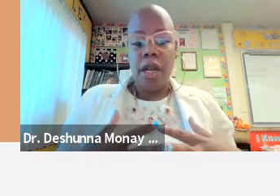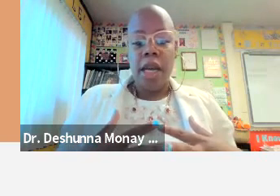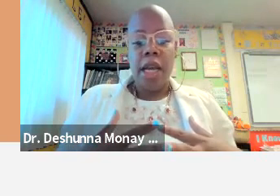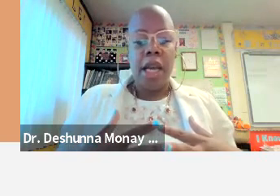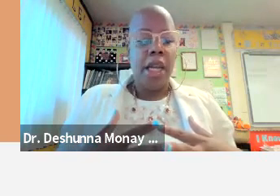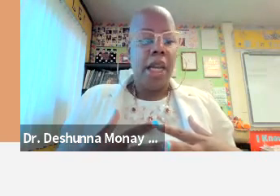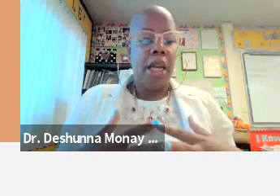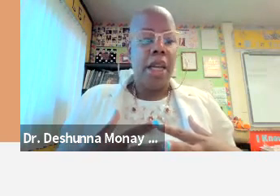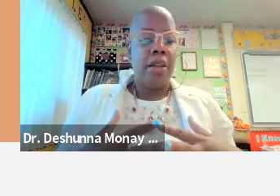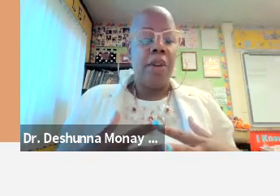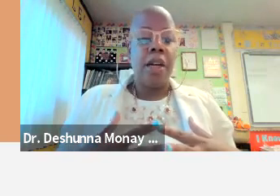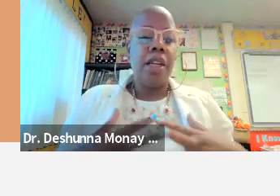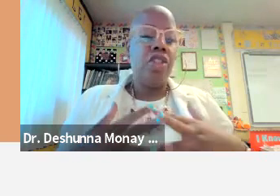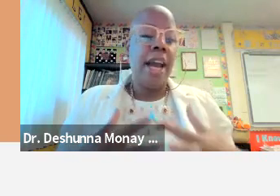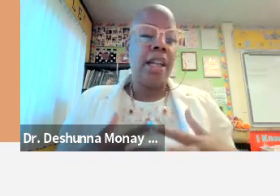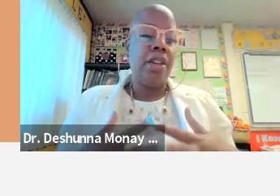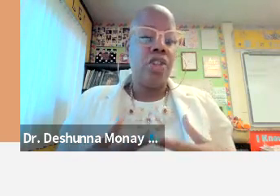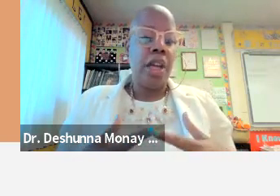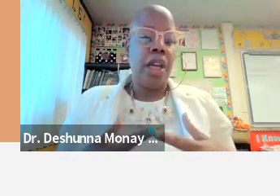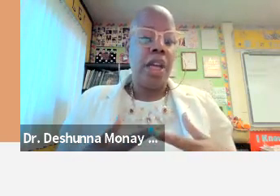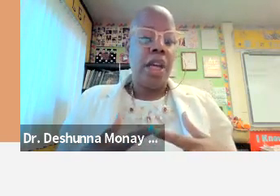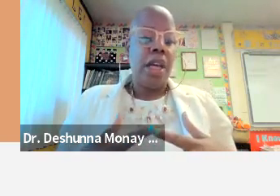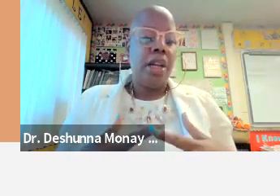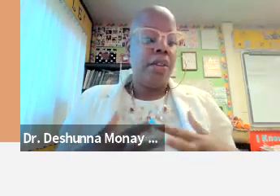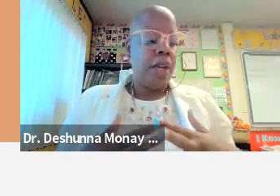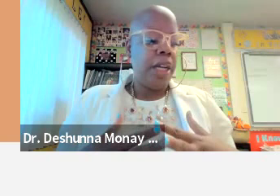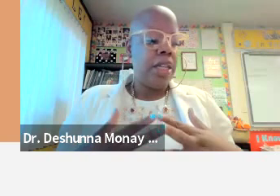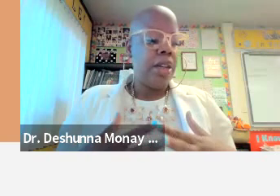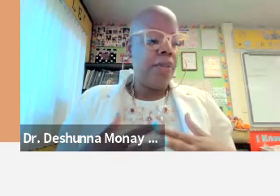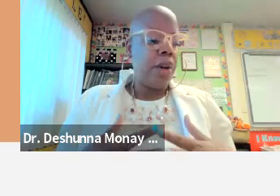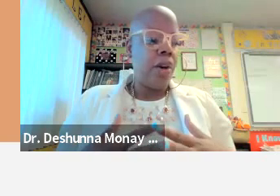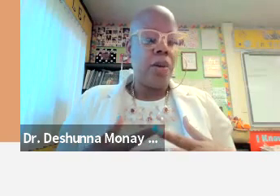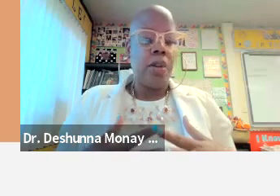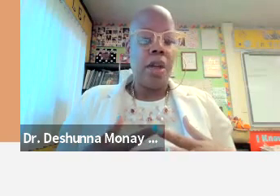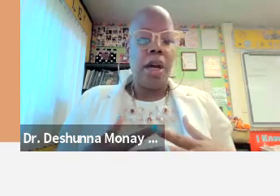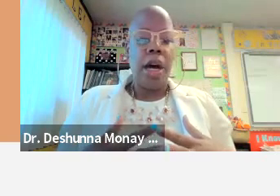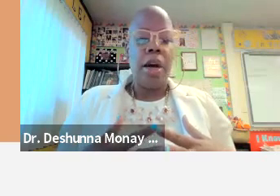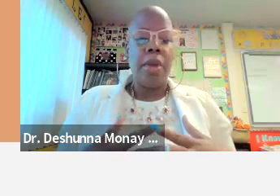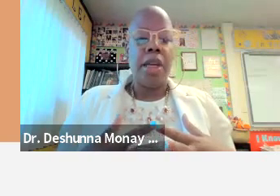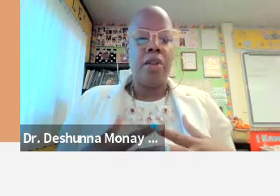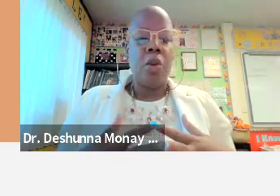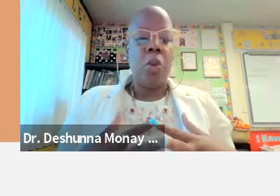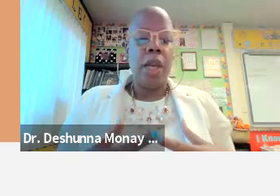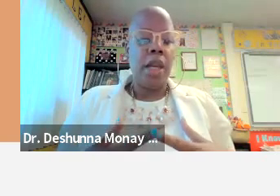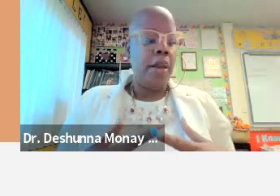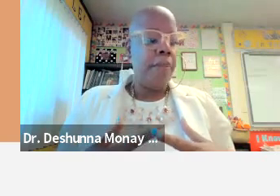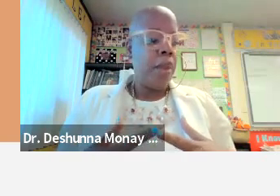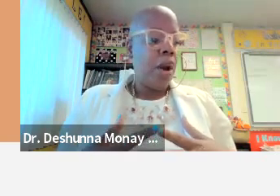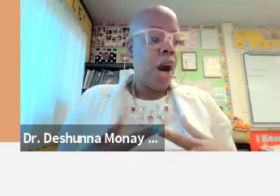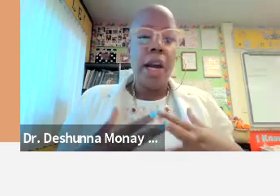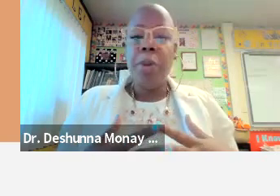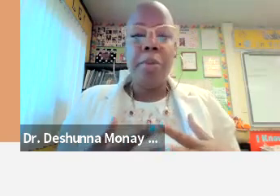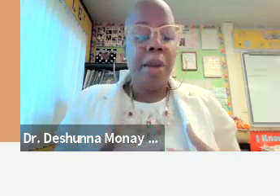charged. It is very challenging. It is very difficult because